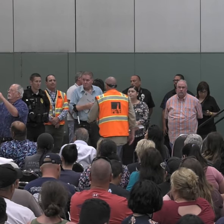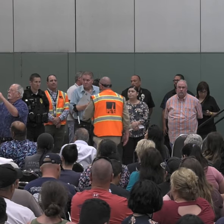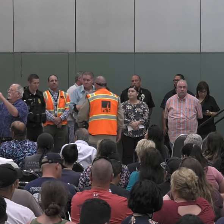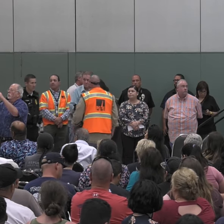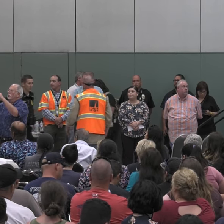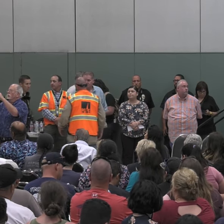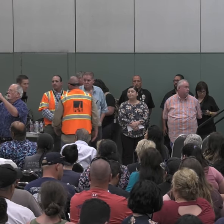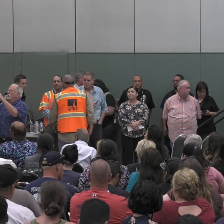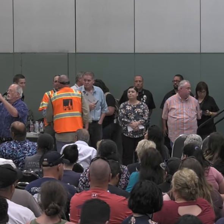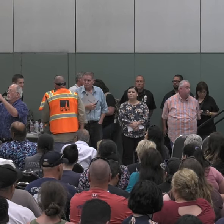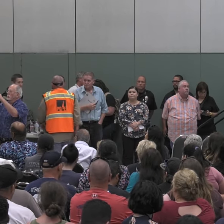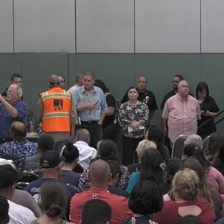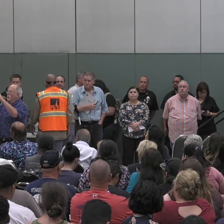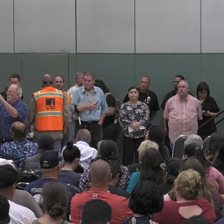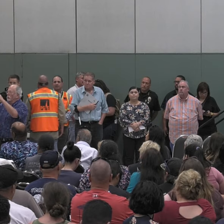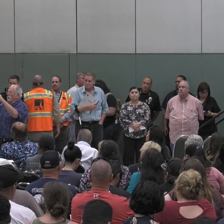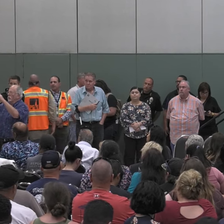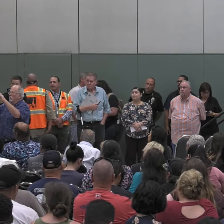Hello, I'm Bob Stark.